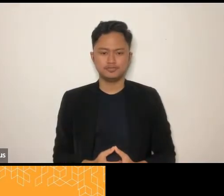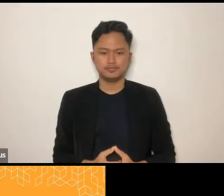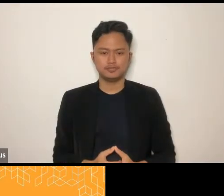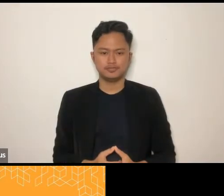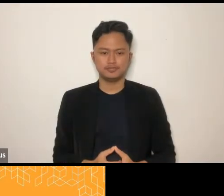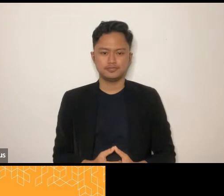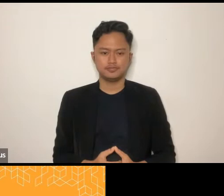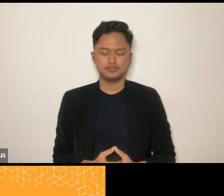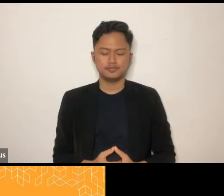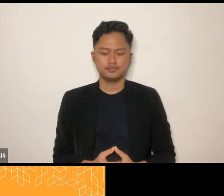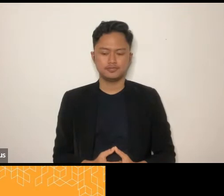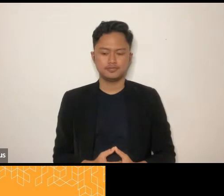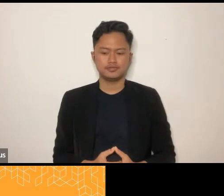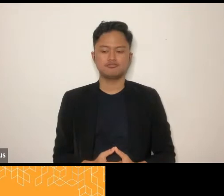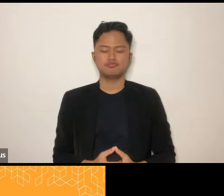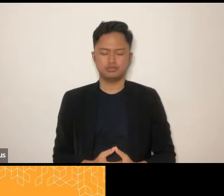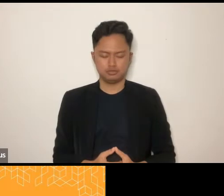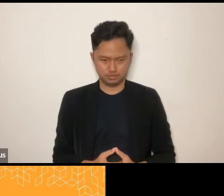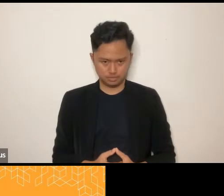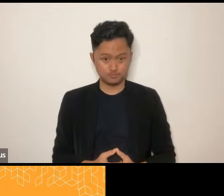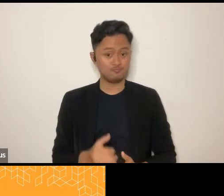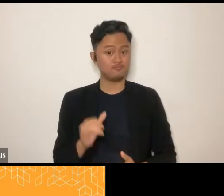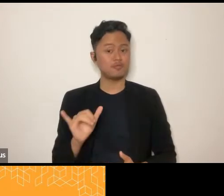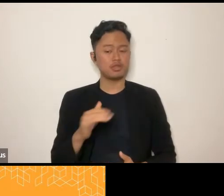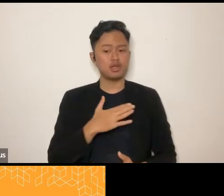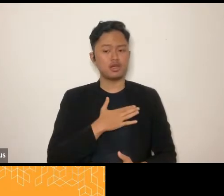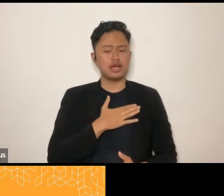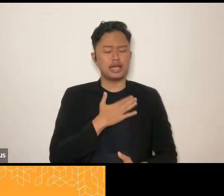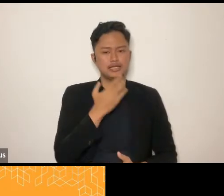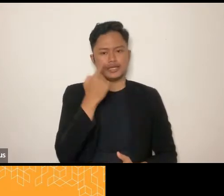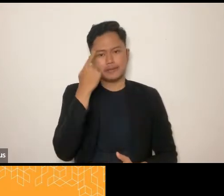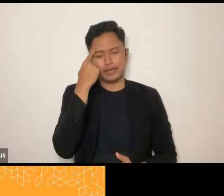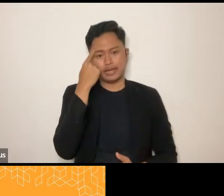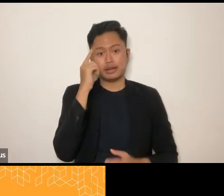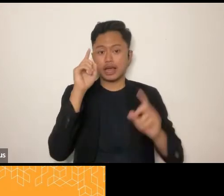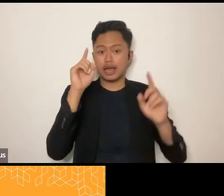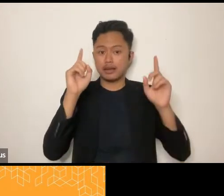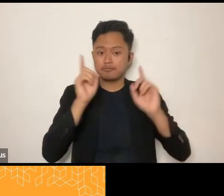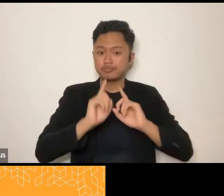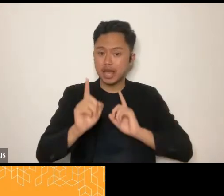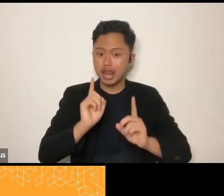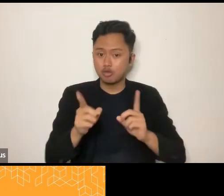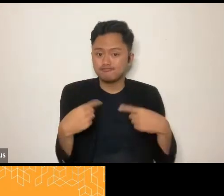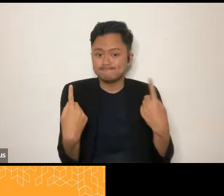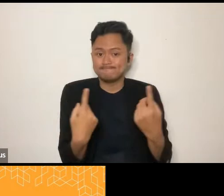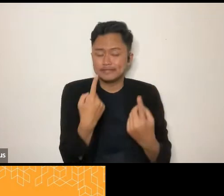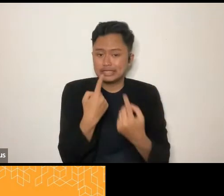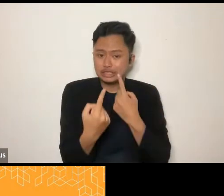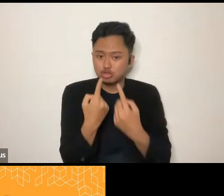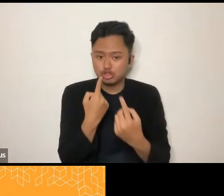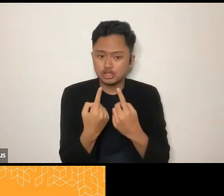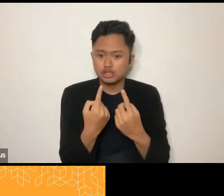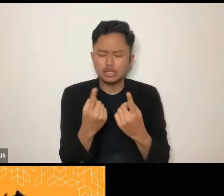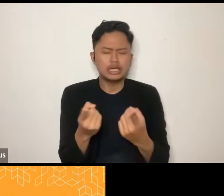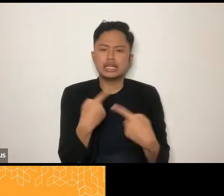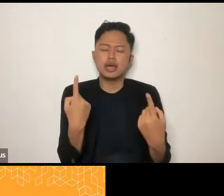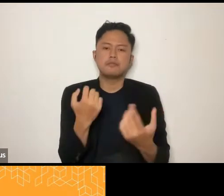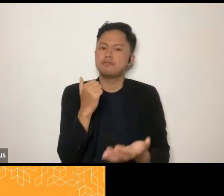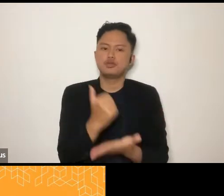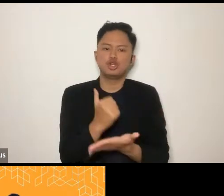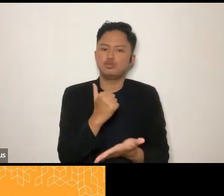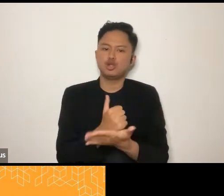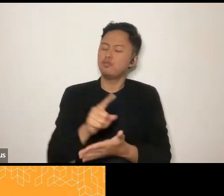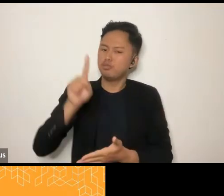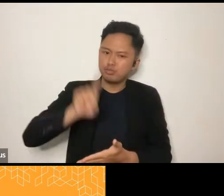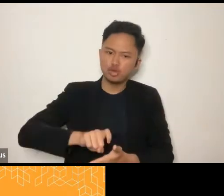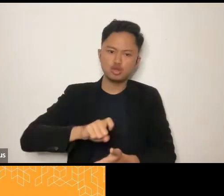Yeah, well, I think when we talk about how to, we really need freedom